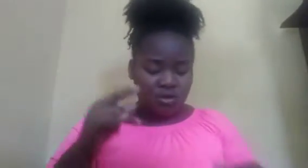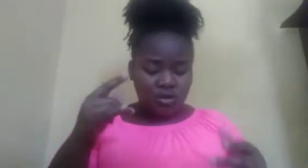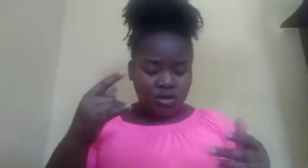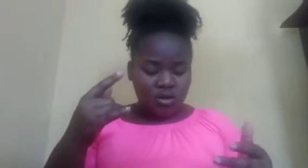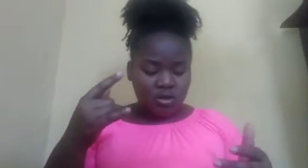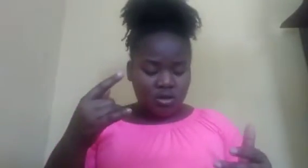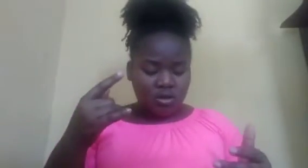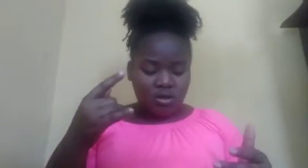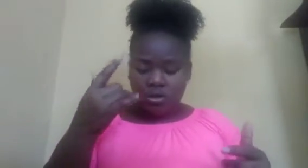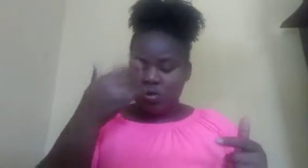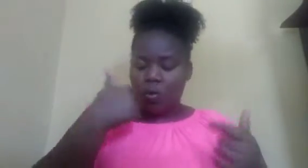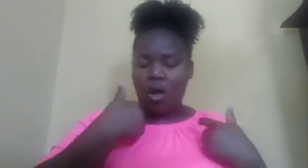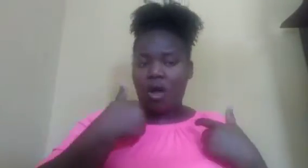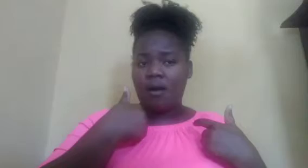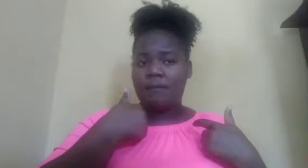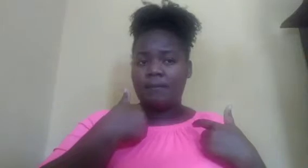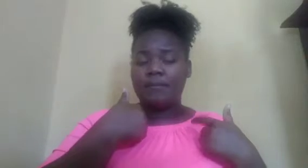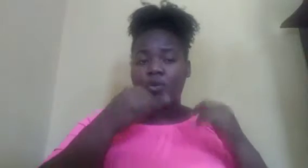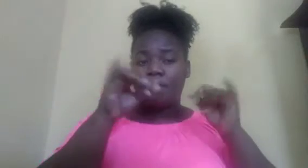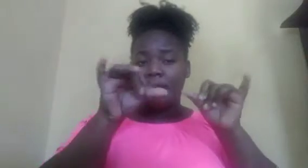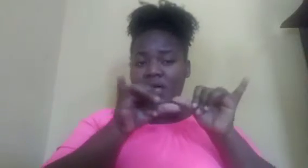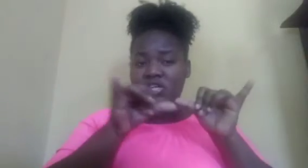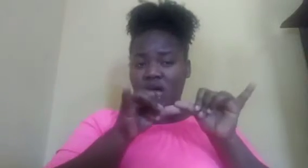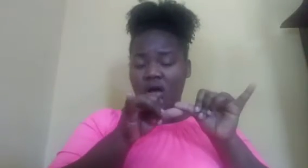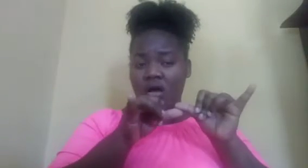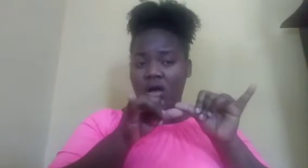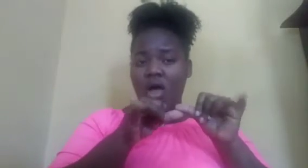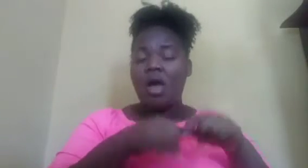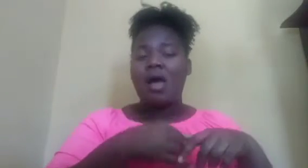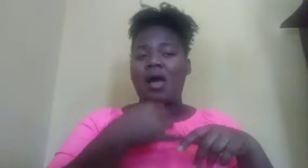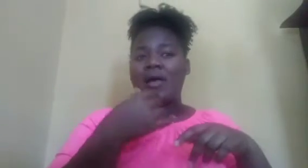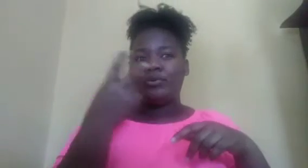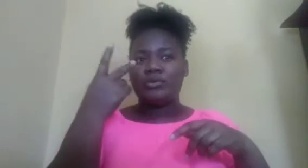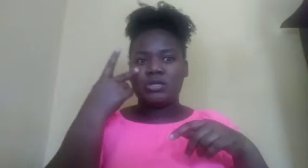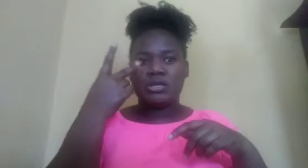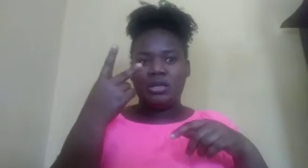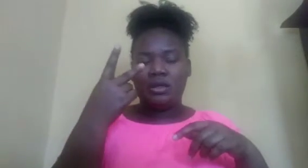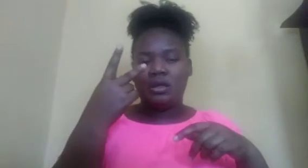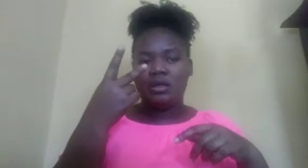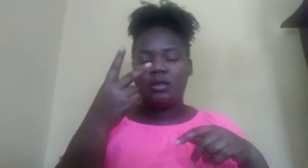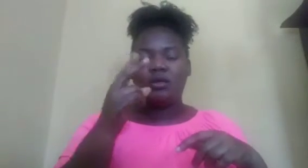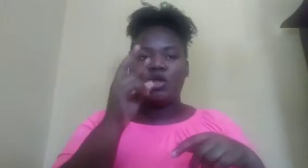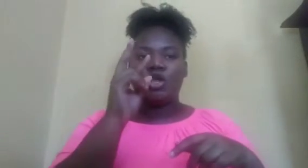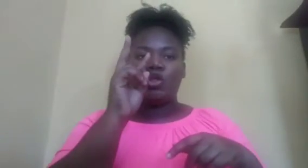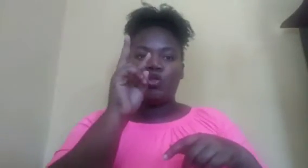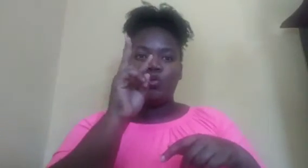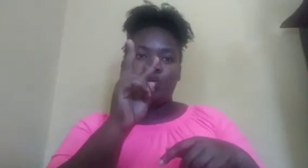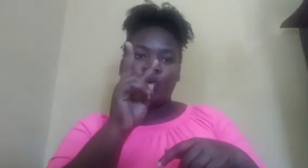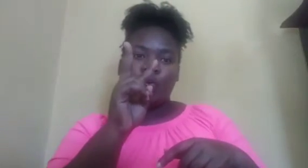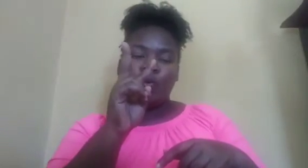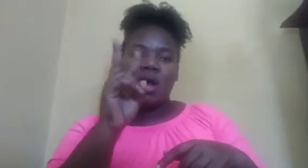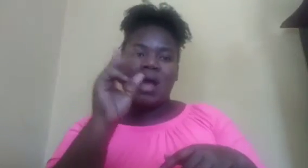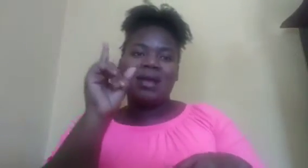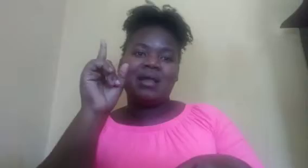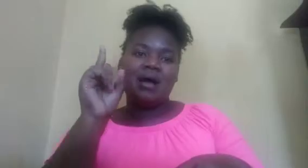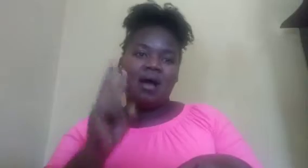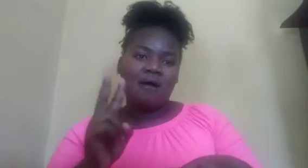example, you have you measure and you see